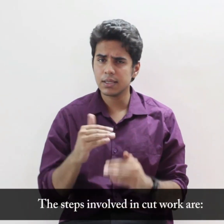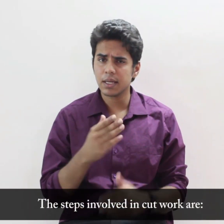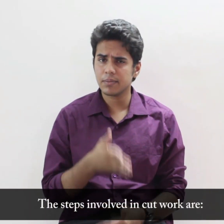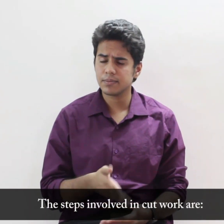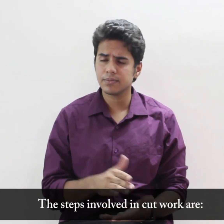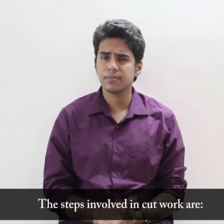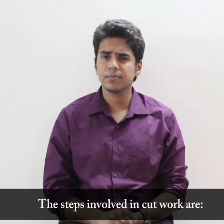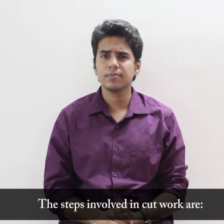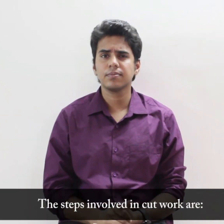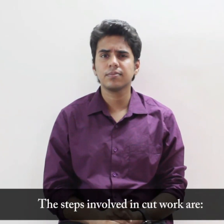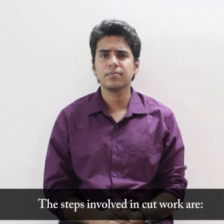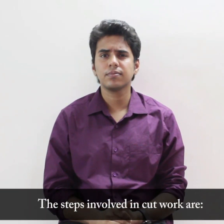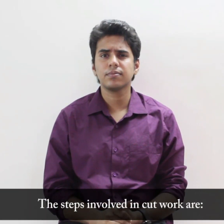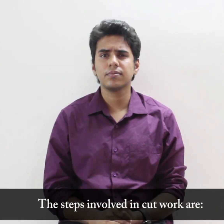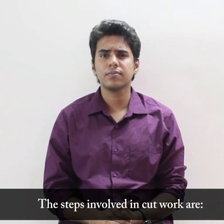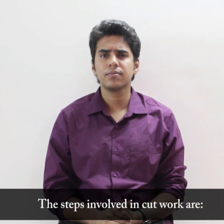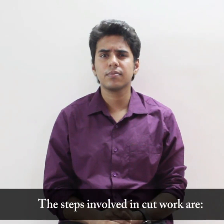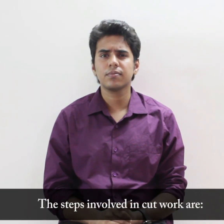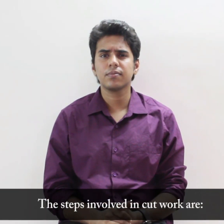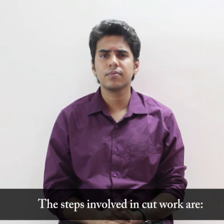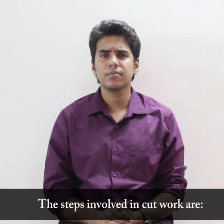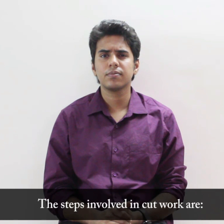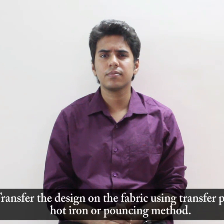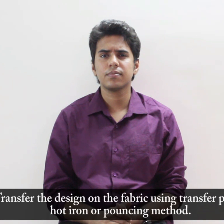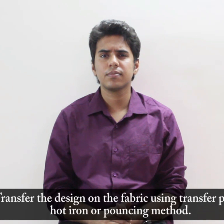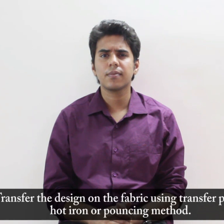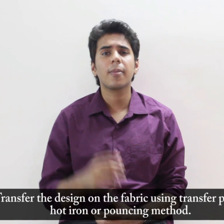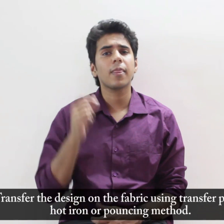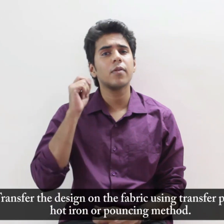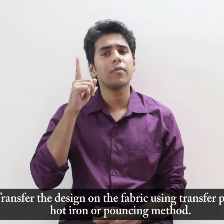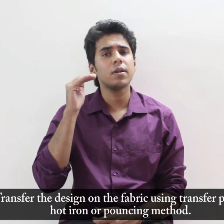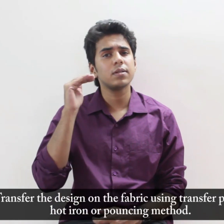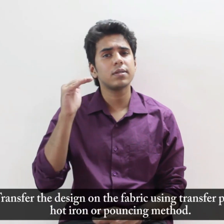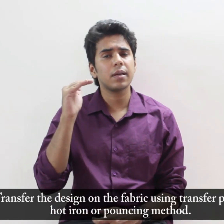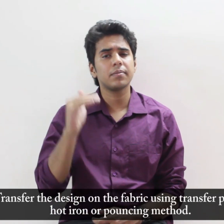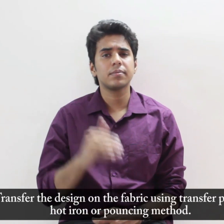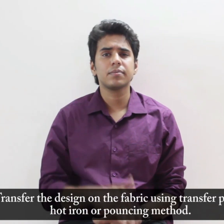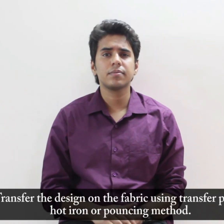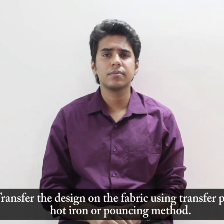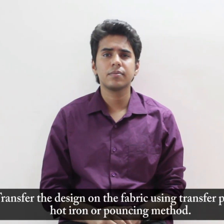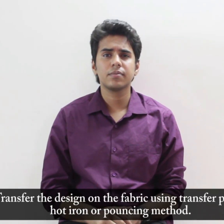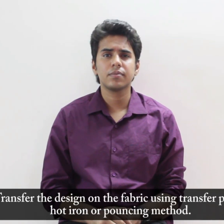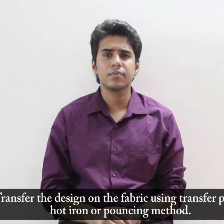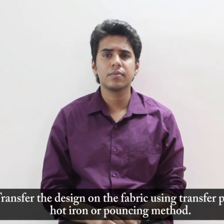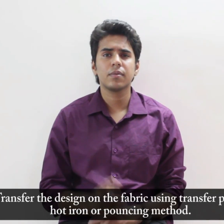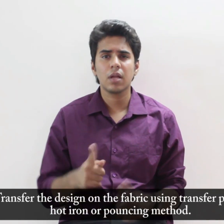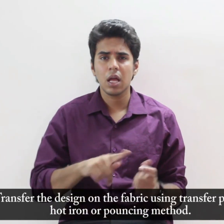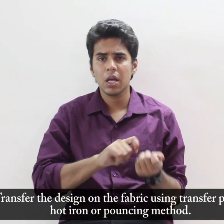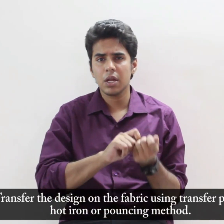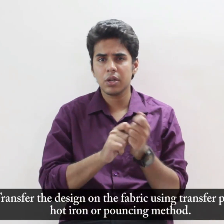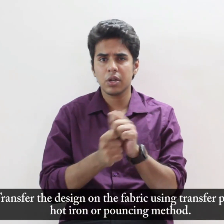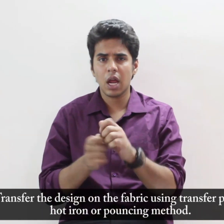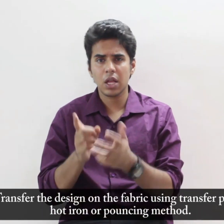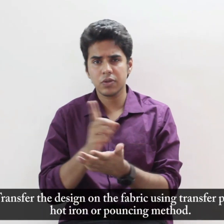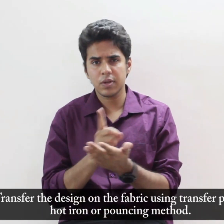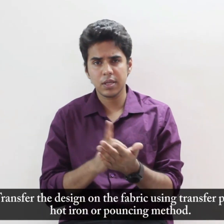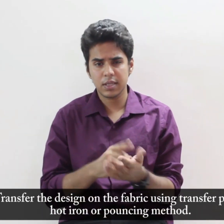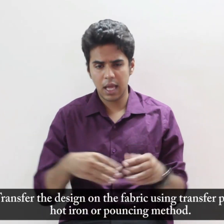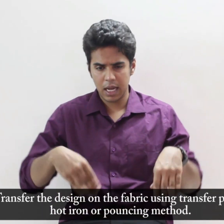The steps involved in cut work are: Number 1. Transfer the design on the fabric